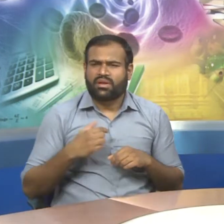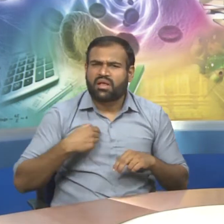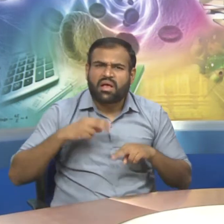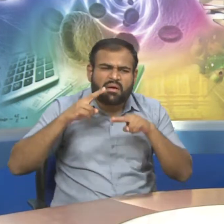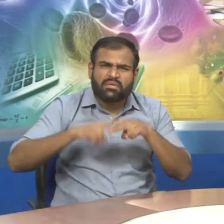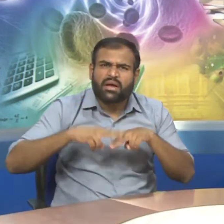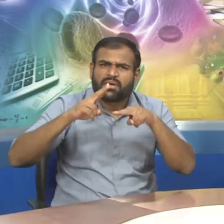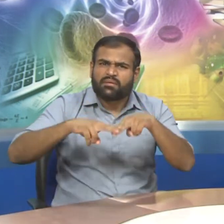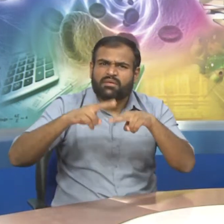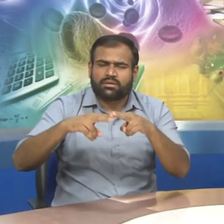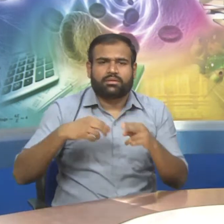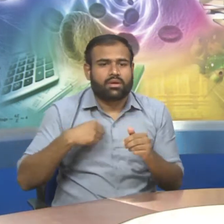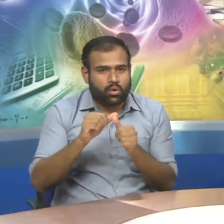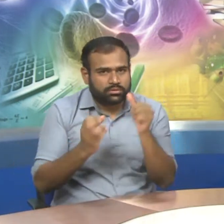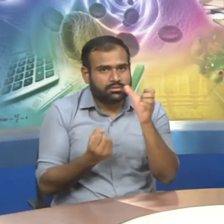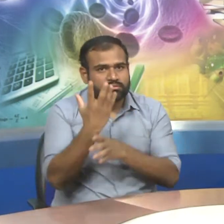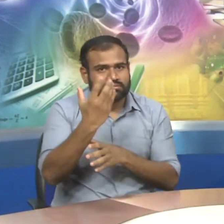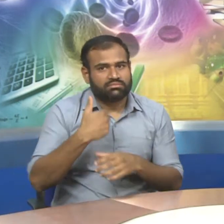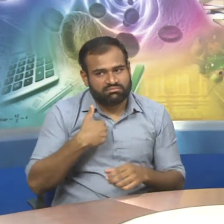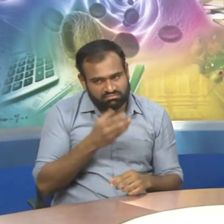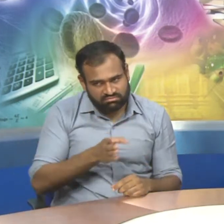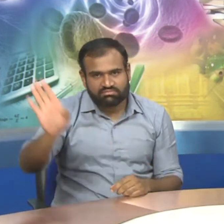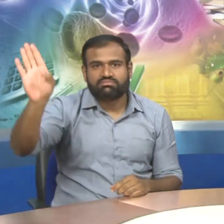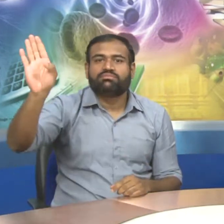You can see association.